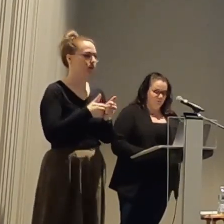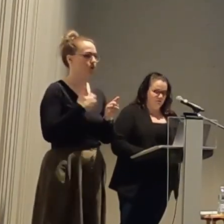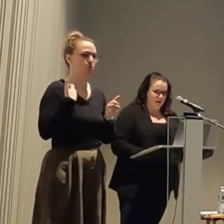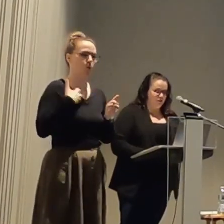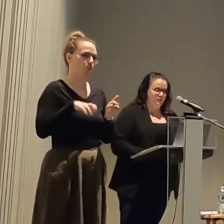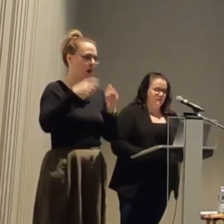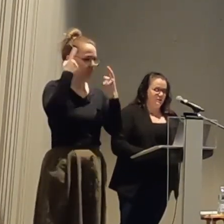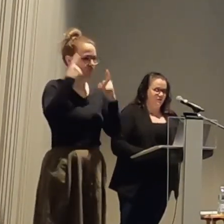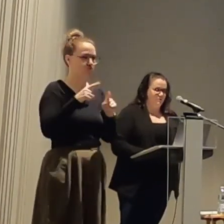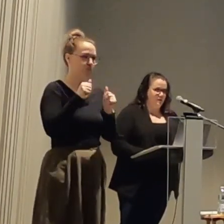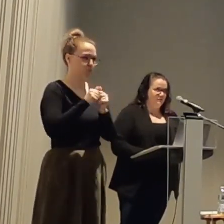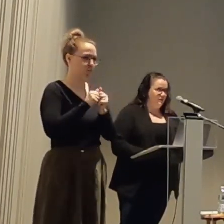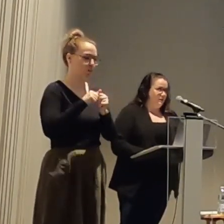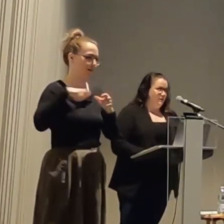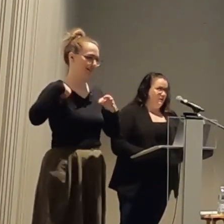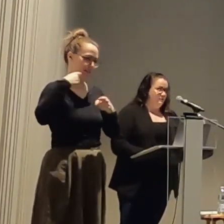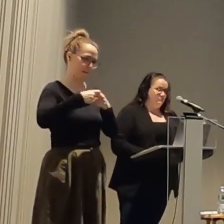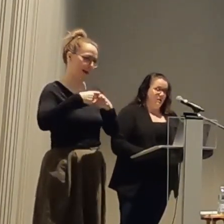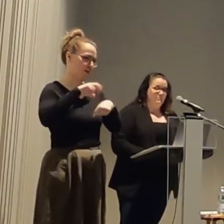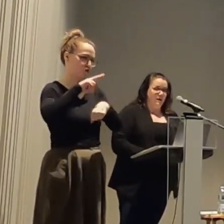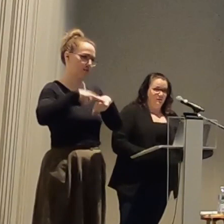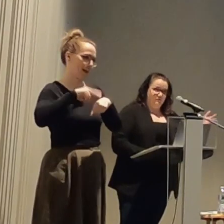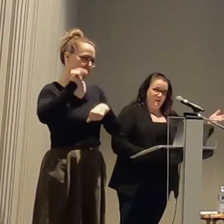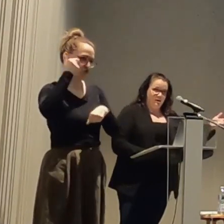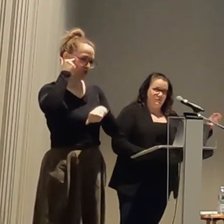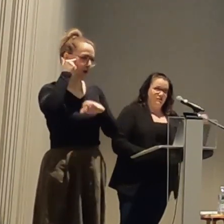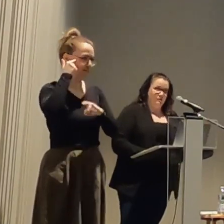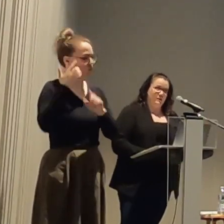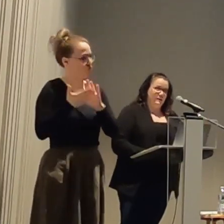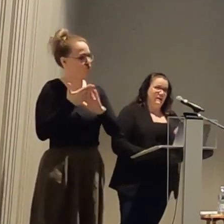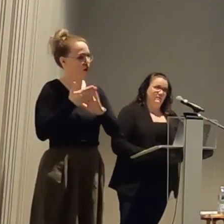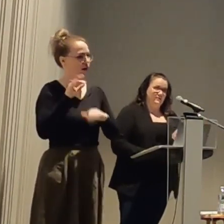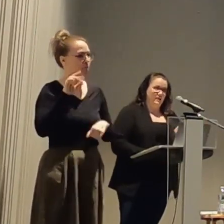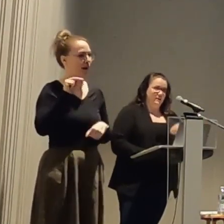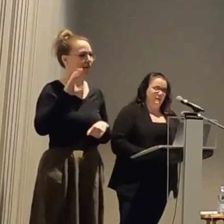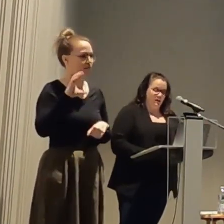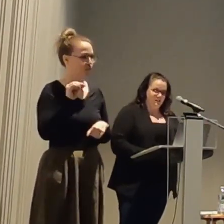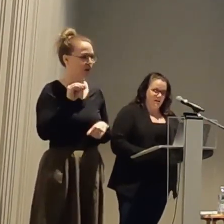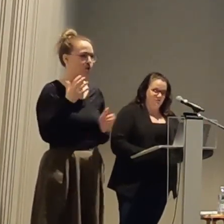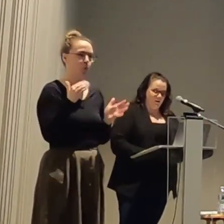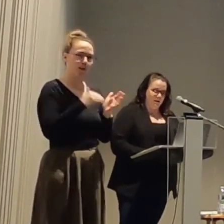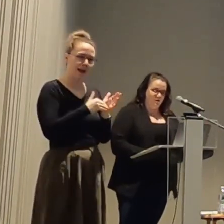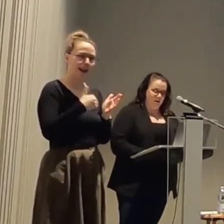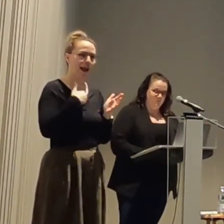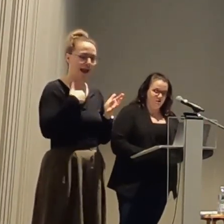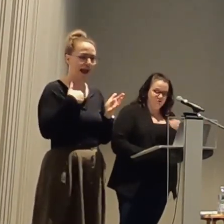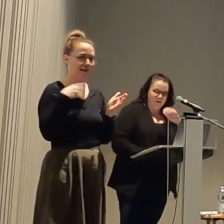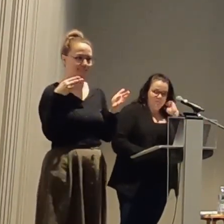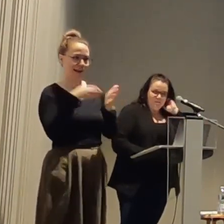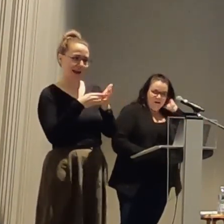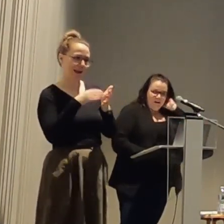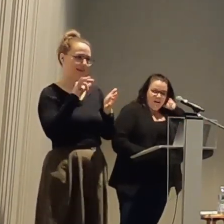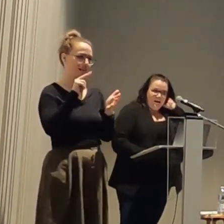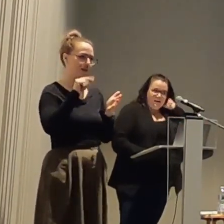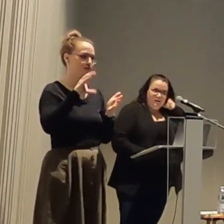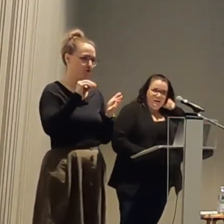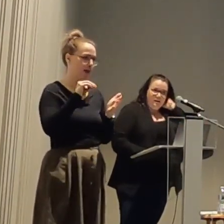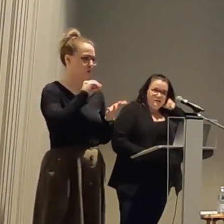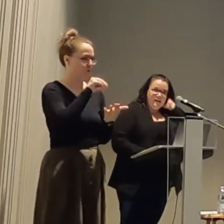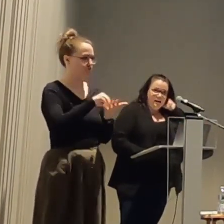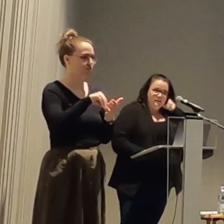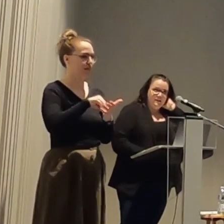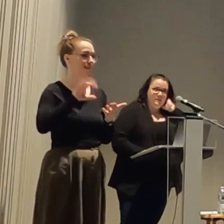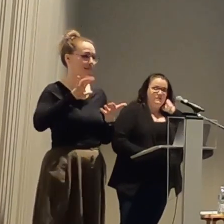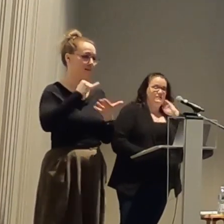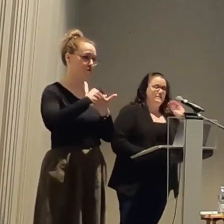nationalist government run by Franco. So again, this kind of anti-Franco imagery. And